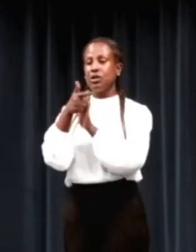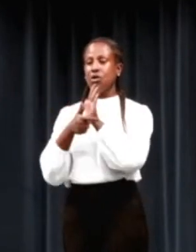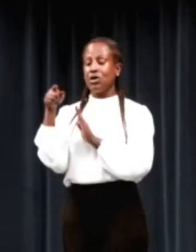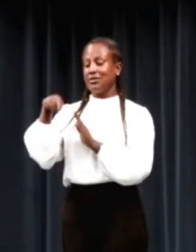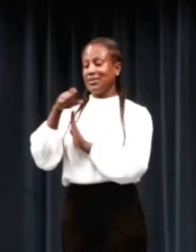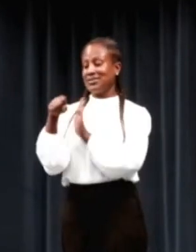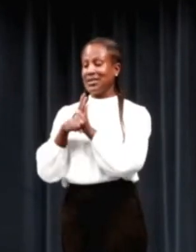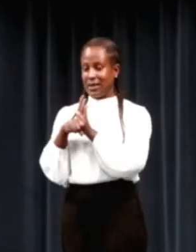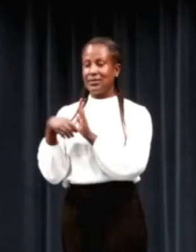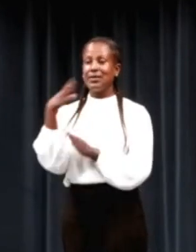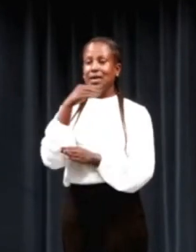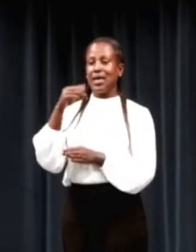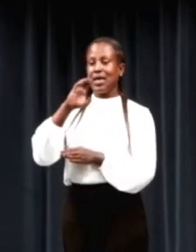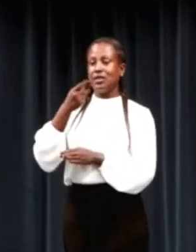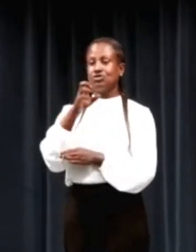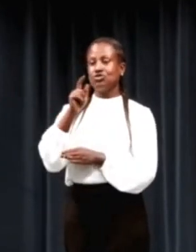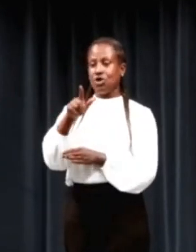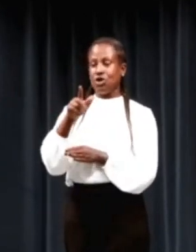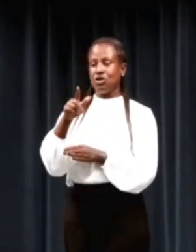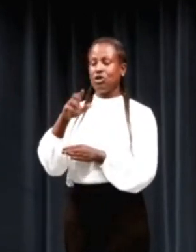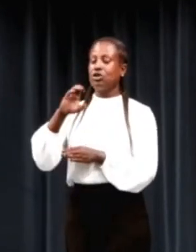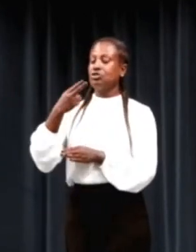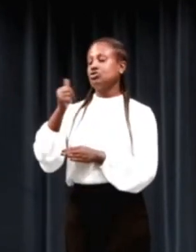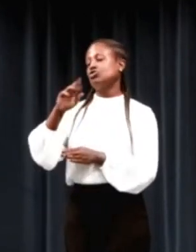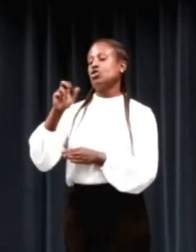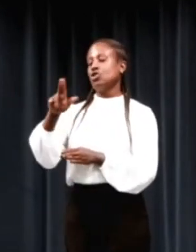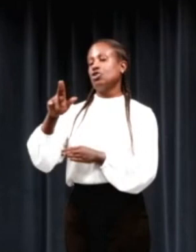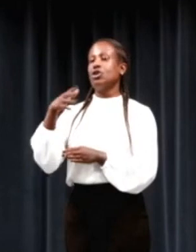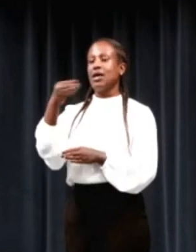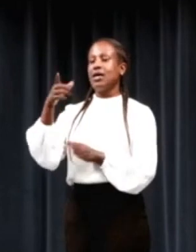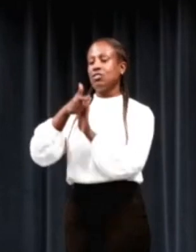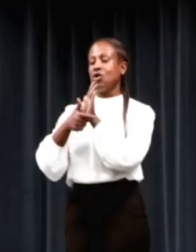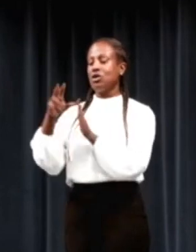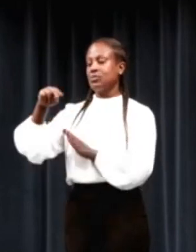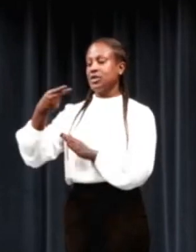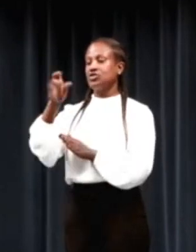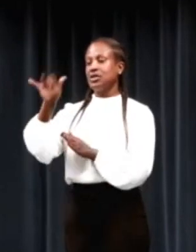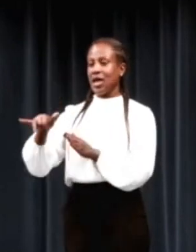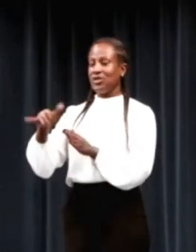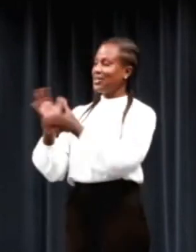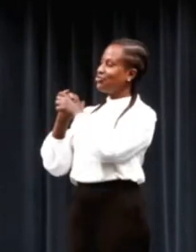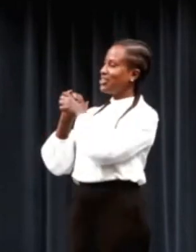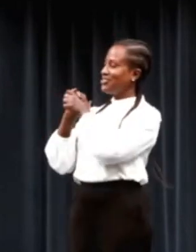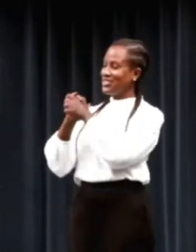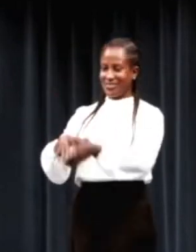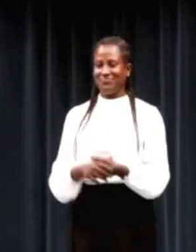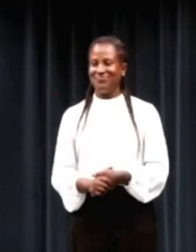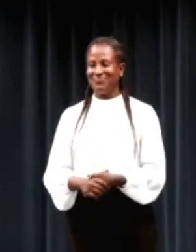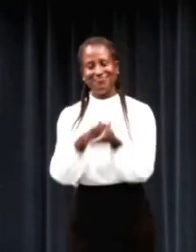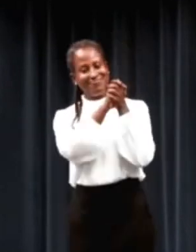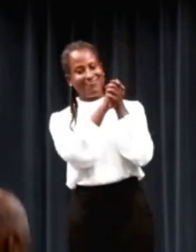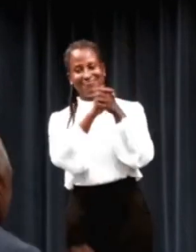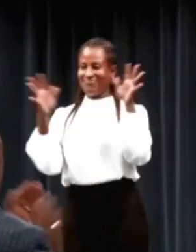and laws of this state. And the charter and laws of Prince George's County. And the charter and laws of Prince George's County. Congratulations.